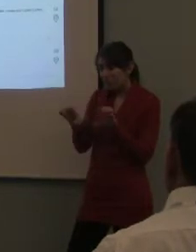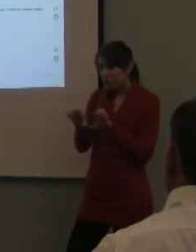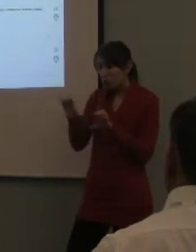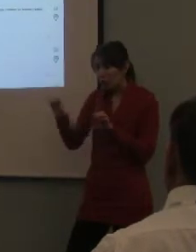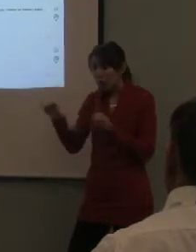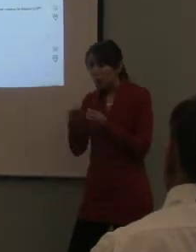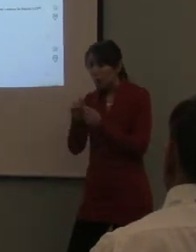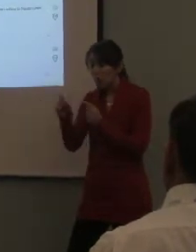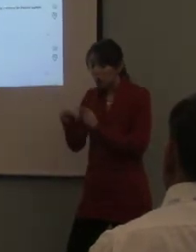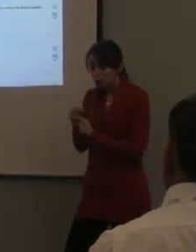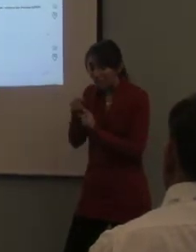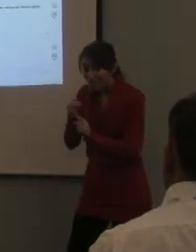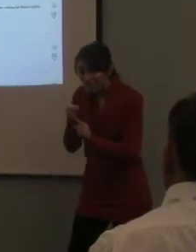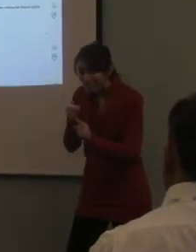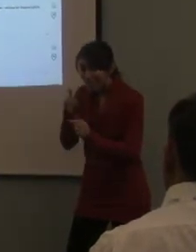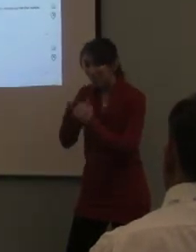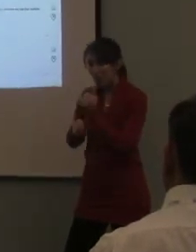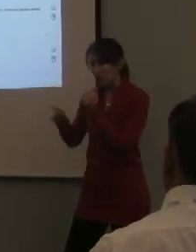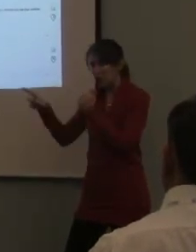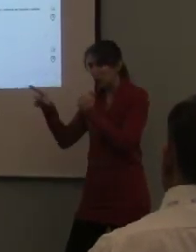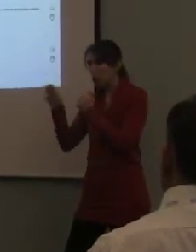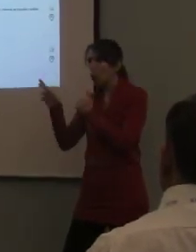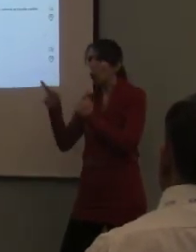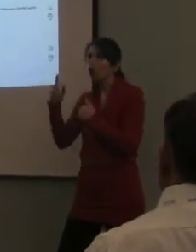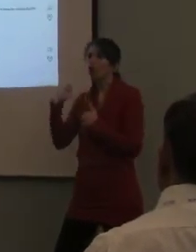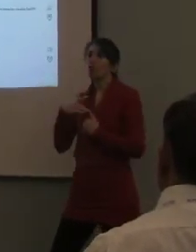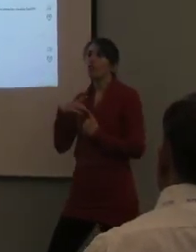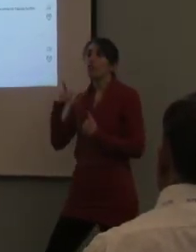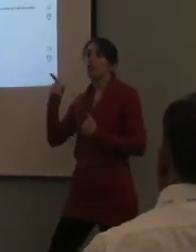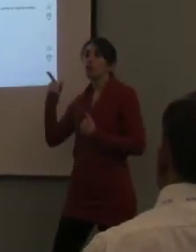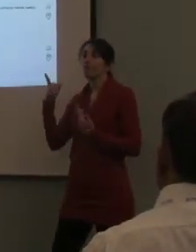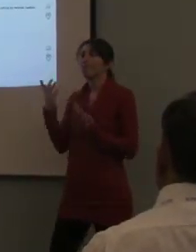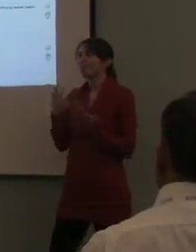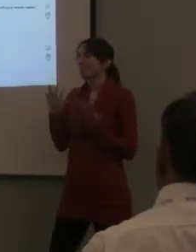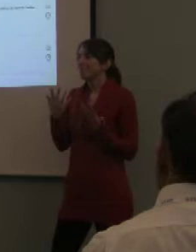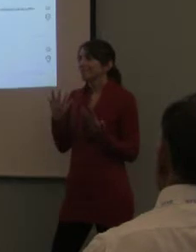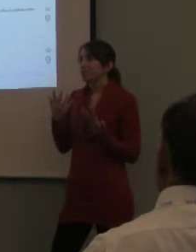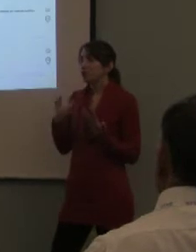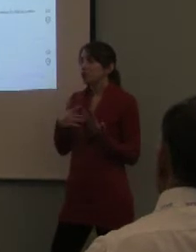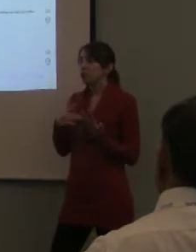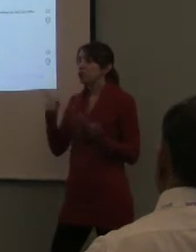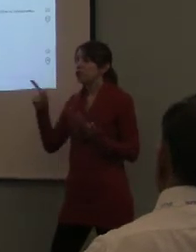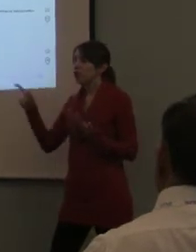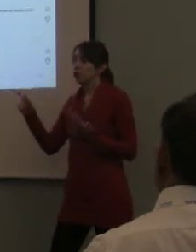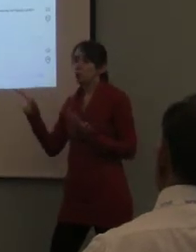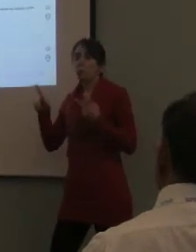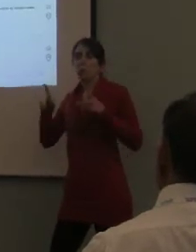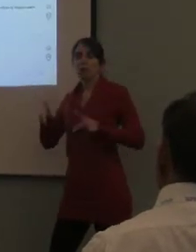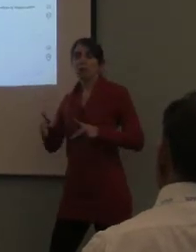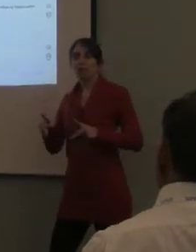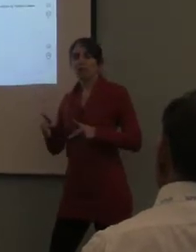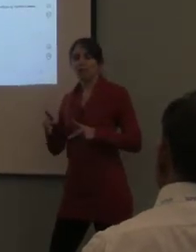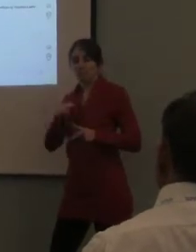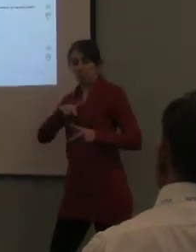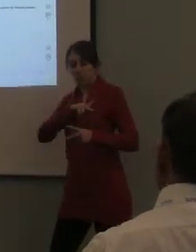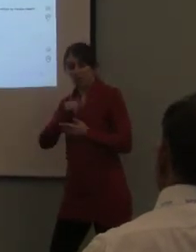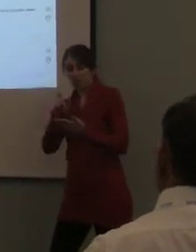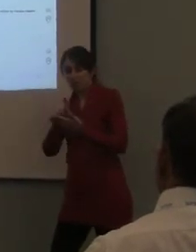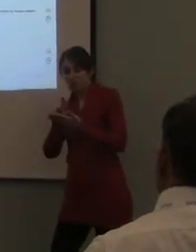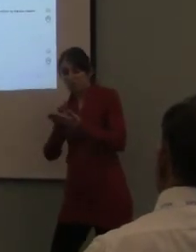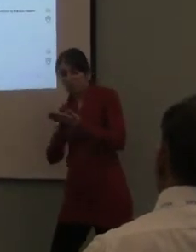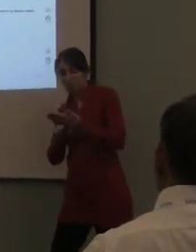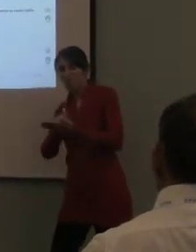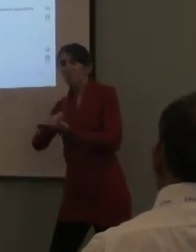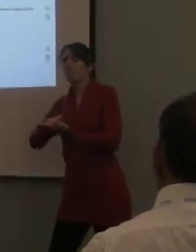or can you express a little bit which component you brought to that, what aspect of your insight